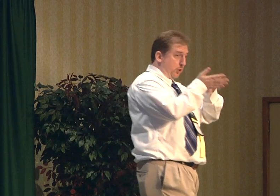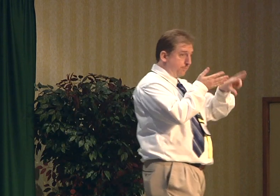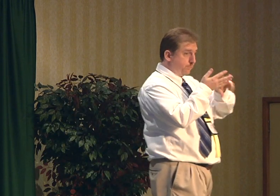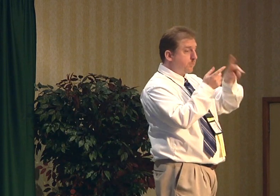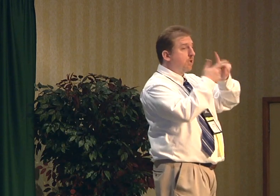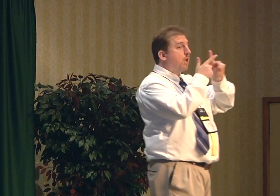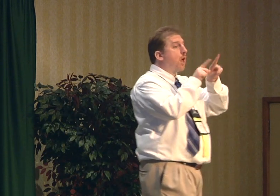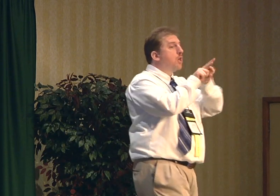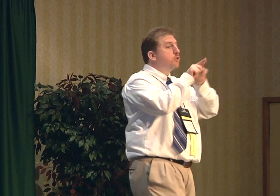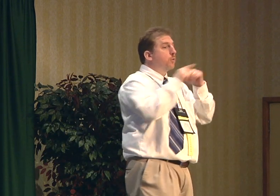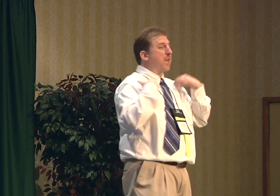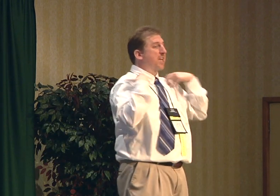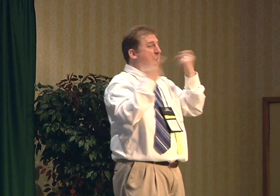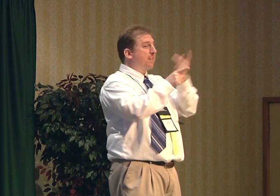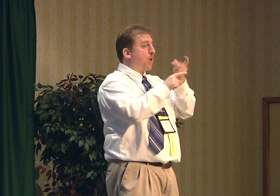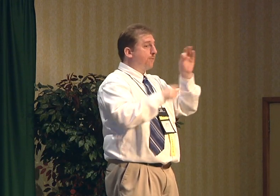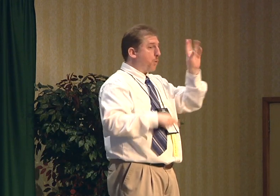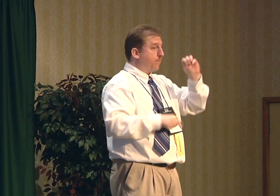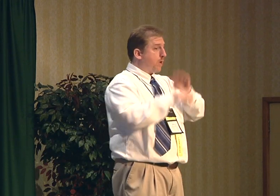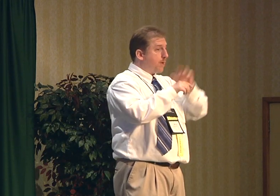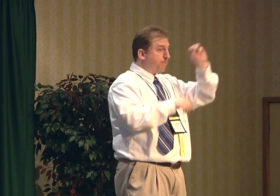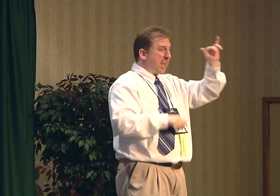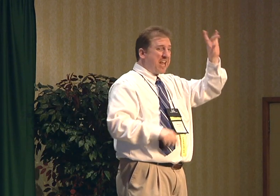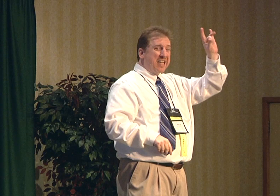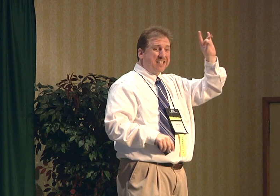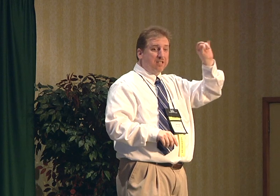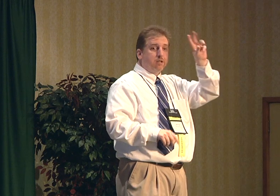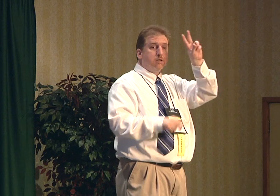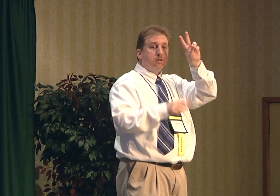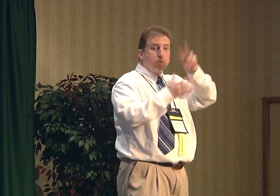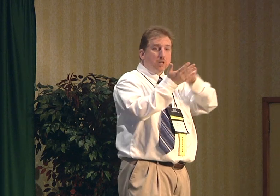So we have a lot of research, and also we had a health care forum on May